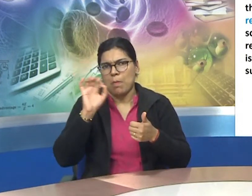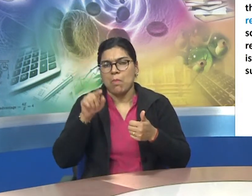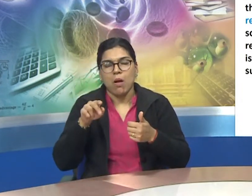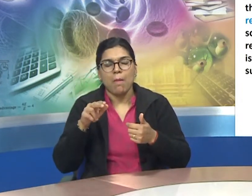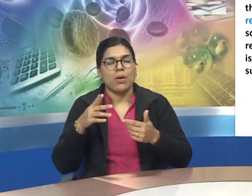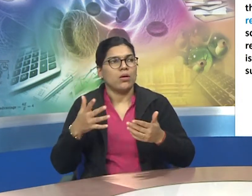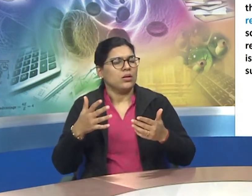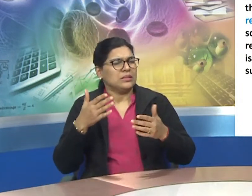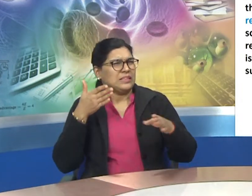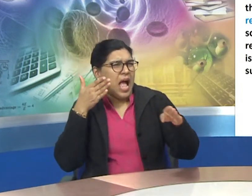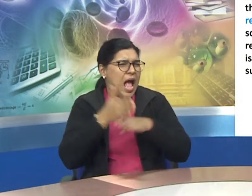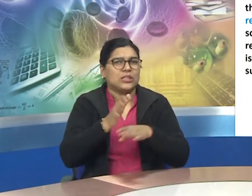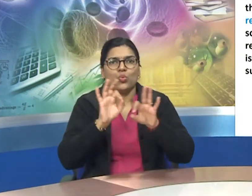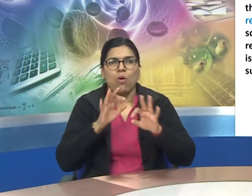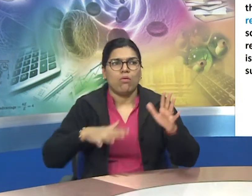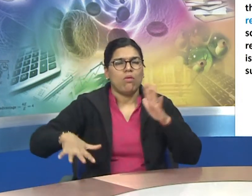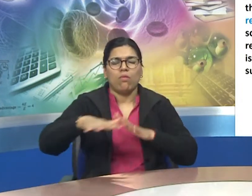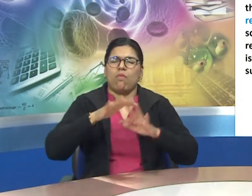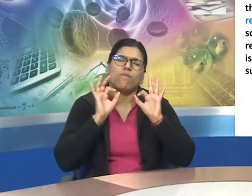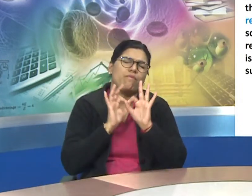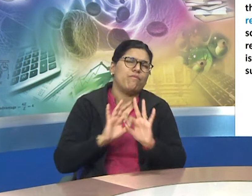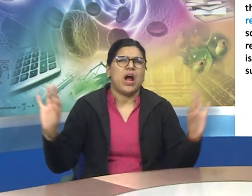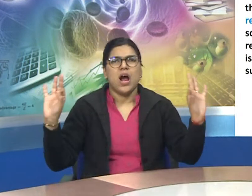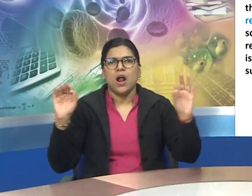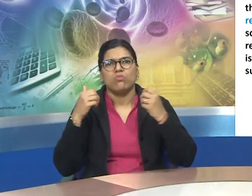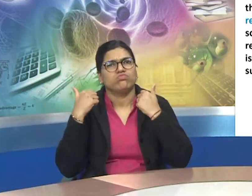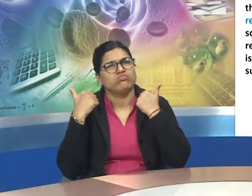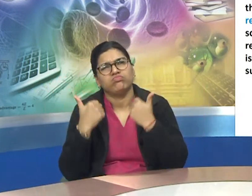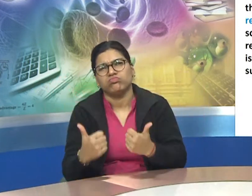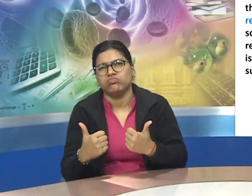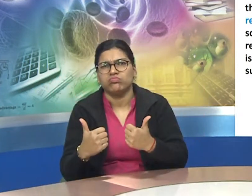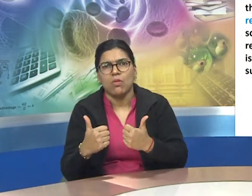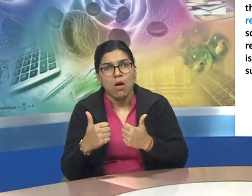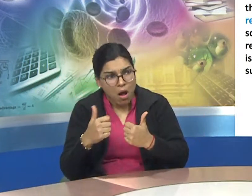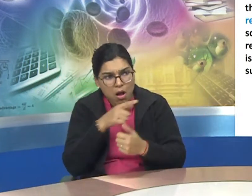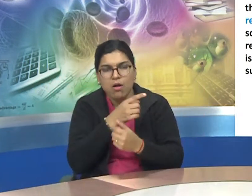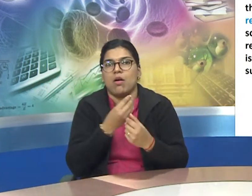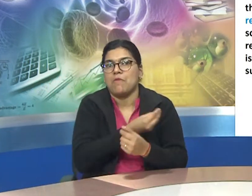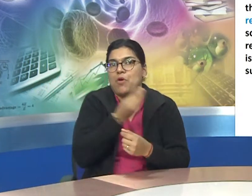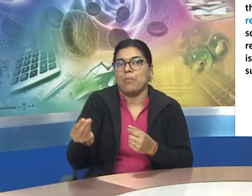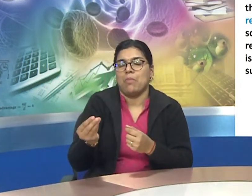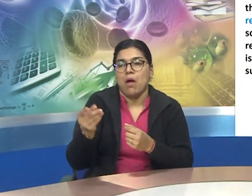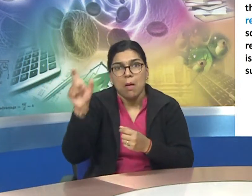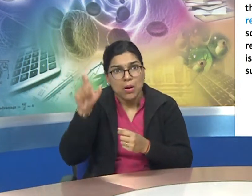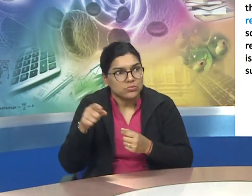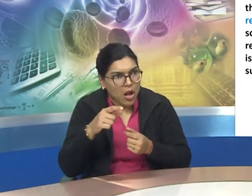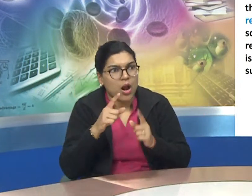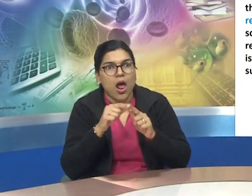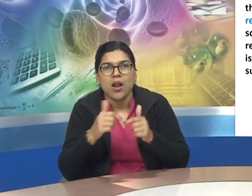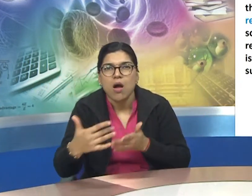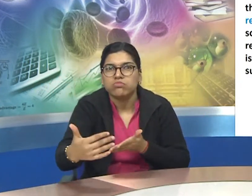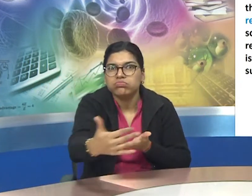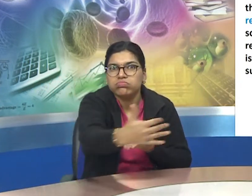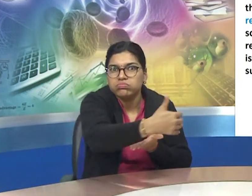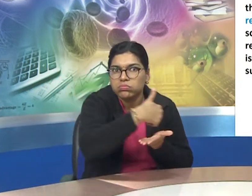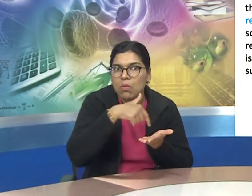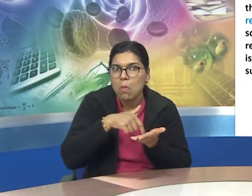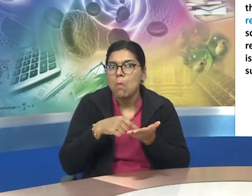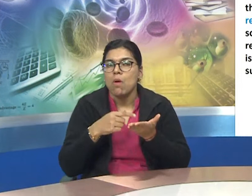and no matter how much is used today, there will be still the same supply of wind energy in the